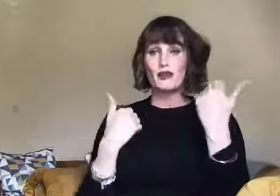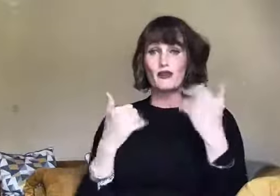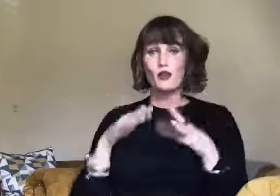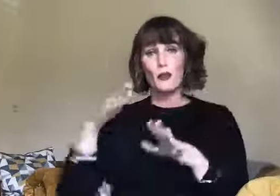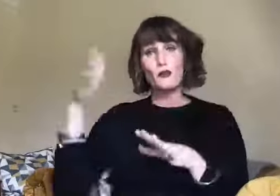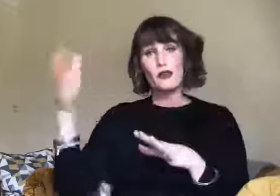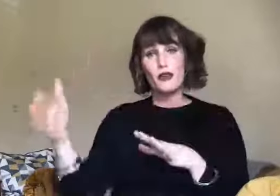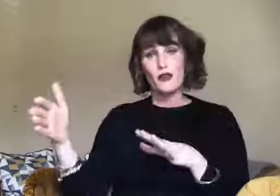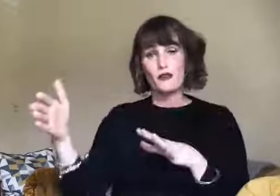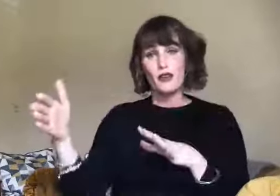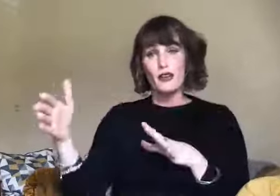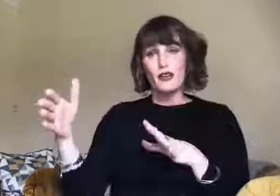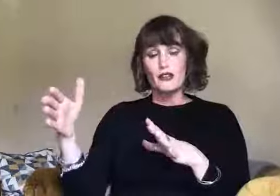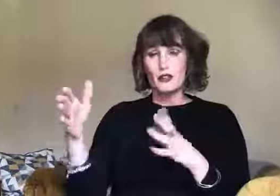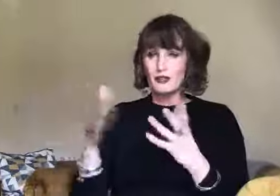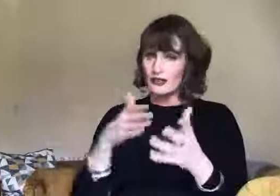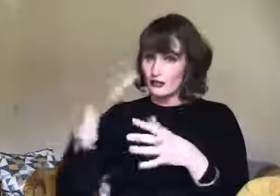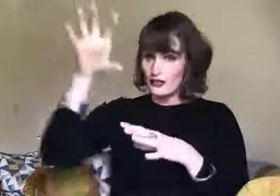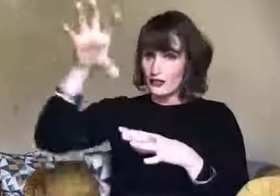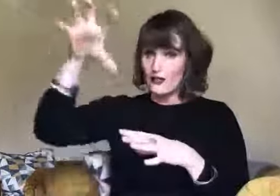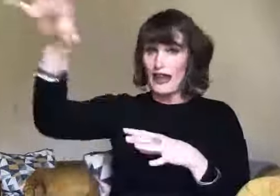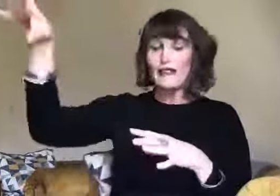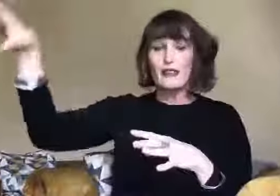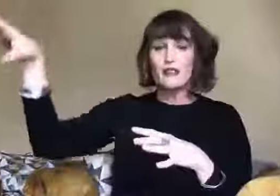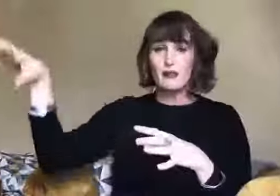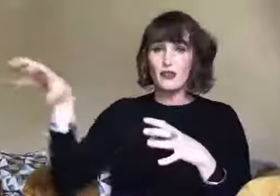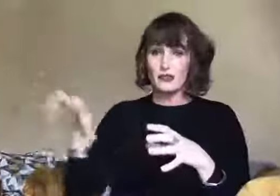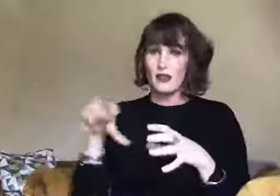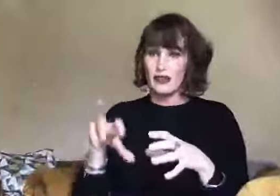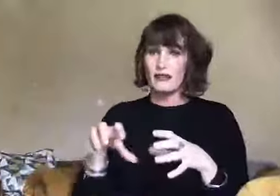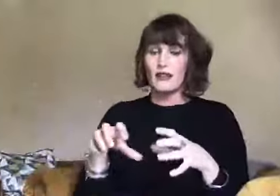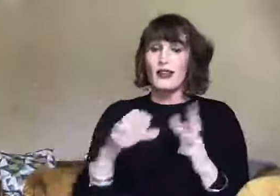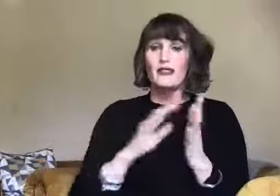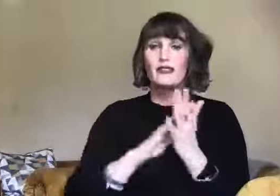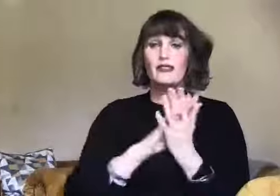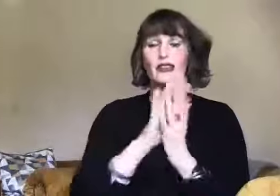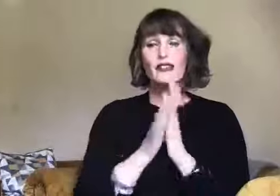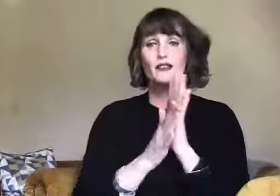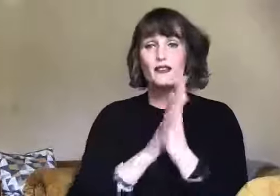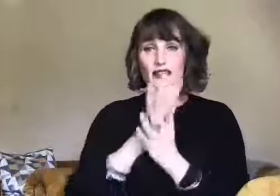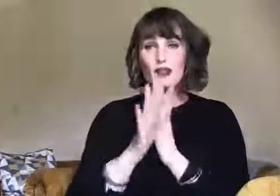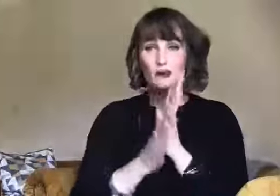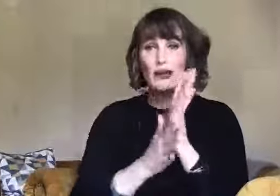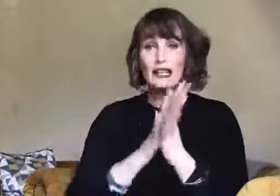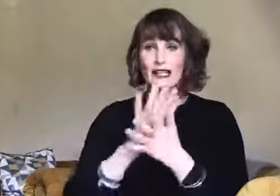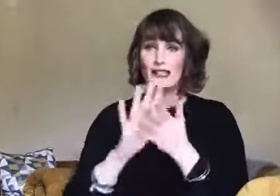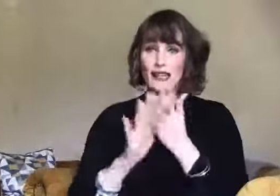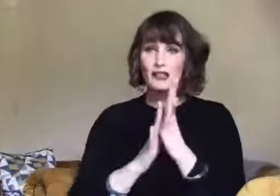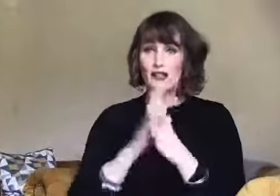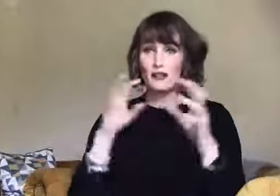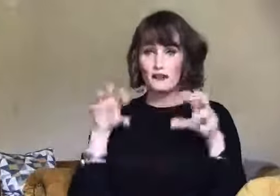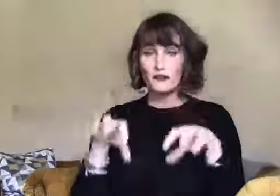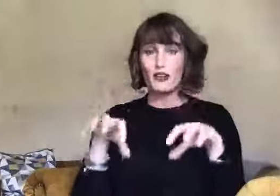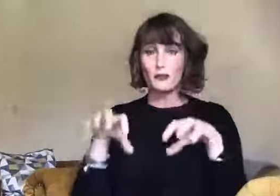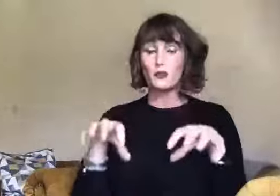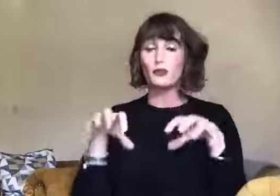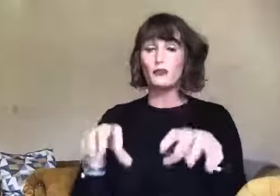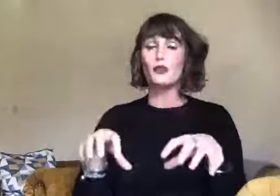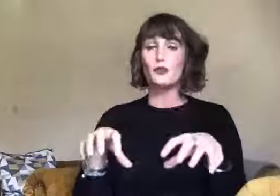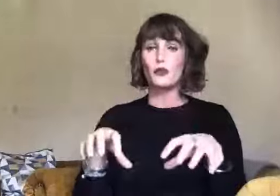remember that when we go, to different sort of areas with our sign, that the finger spelling is actually the first port of